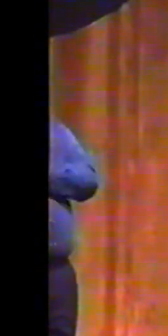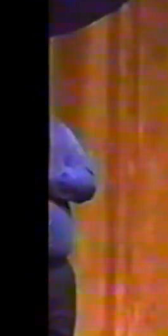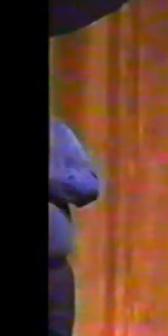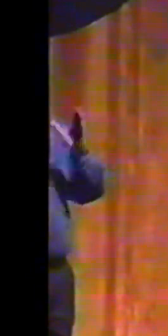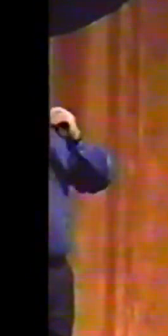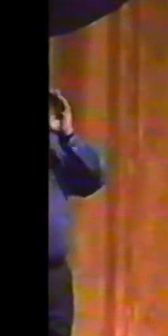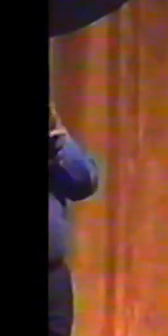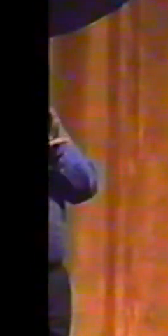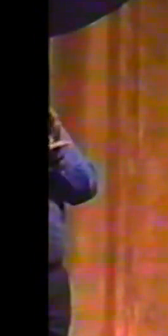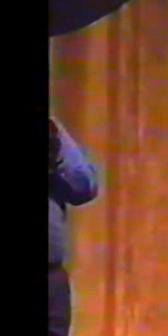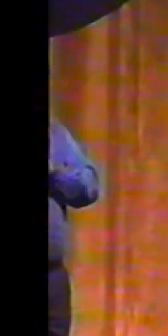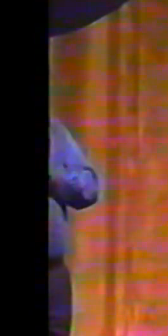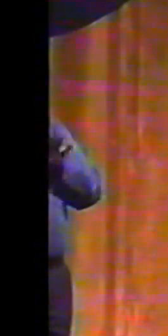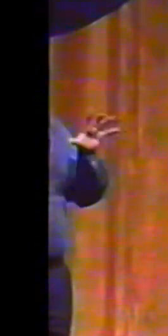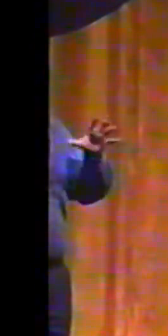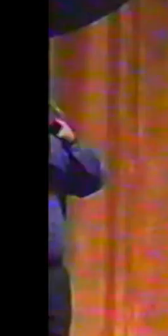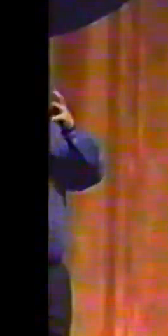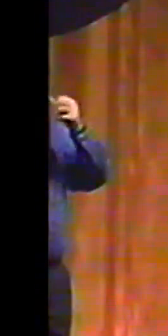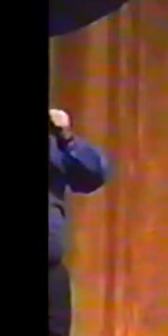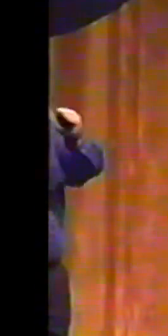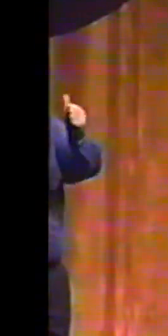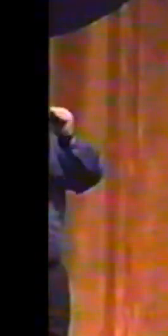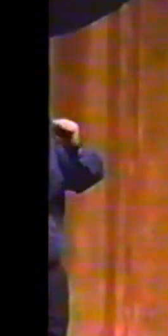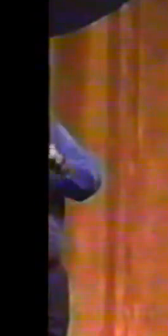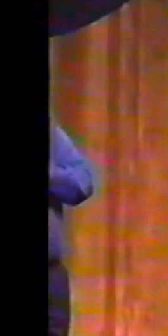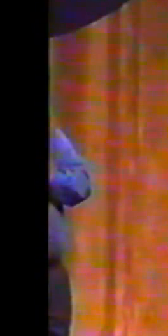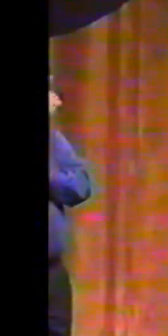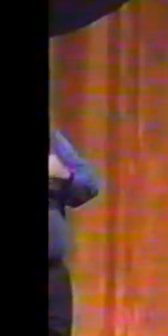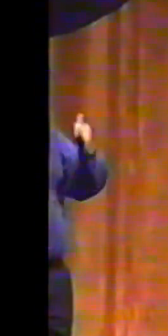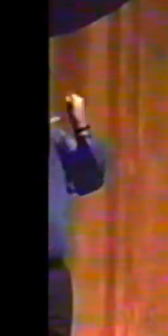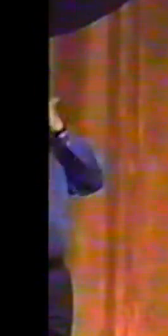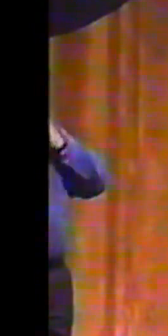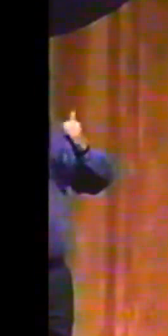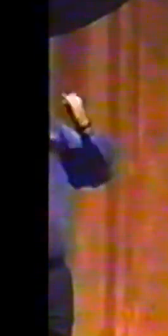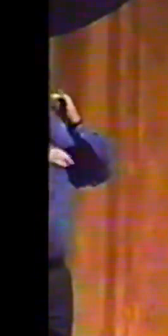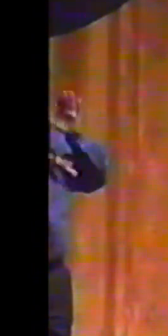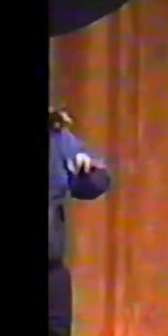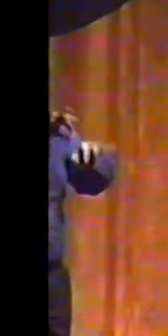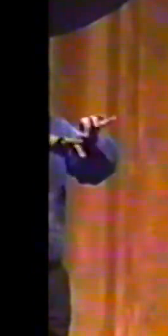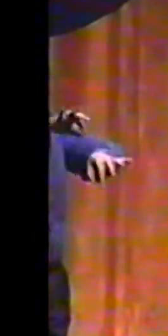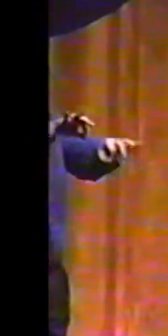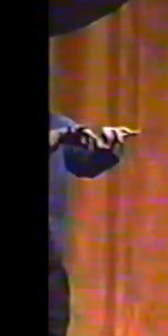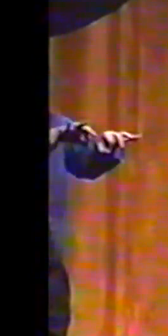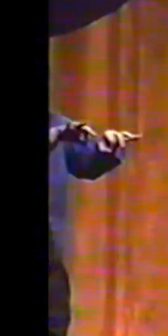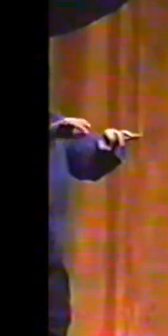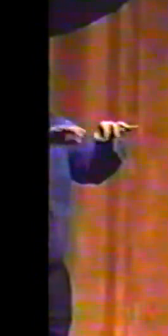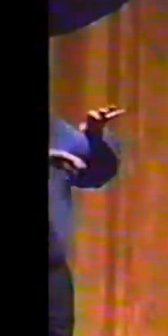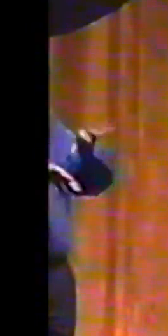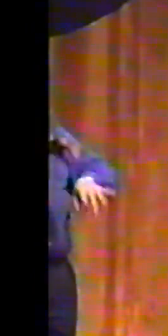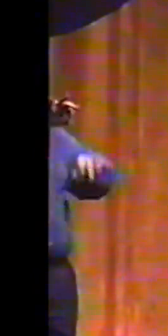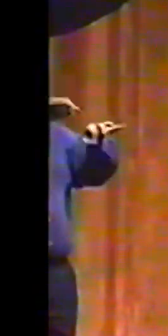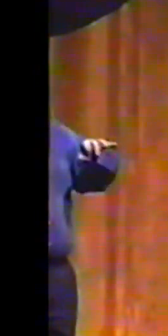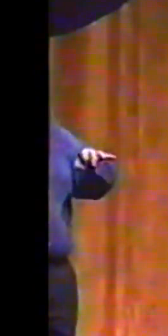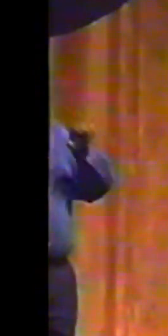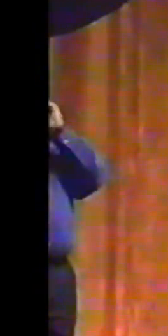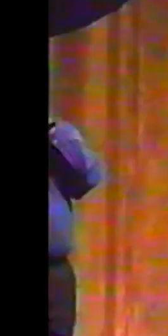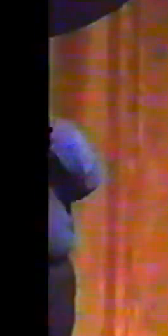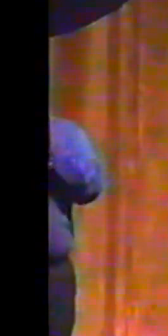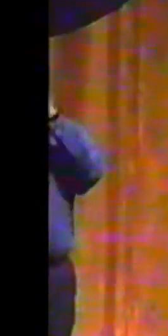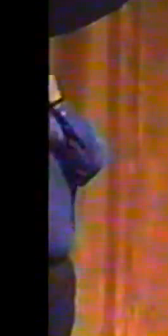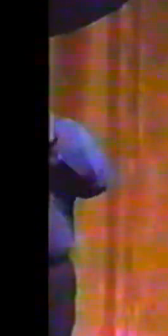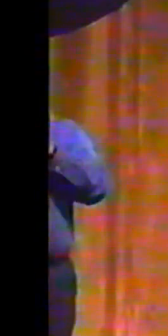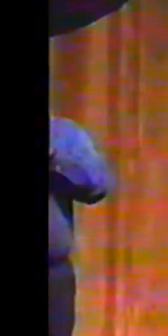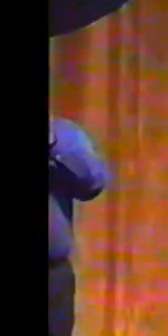have all the wrongdoing that we identified has been, we know about because the Department of Justice caught people and convicted